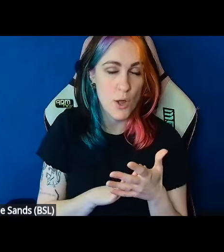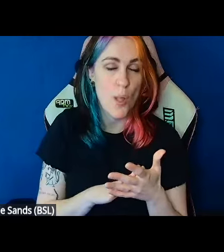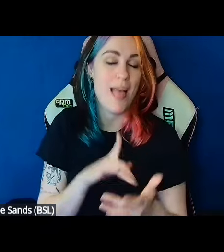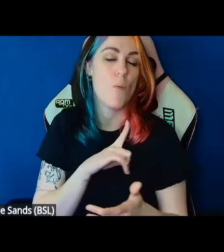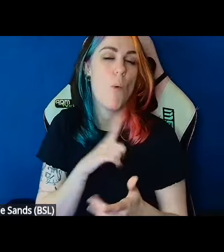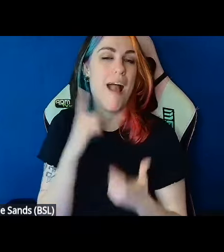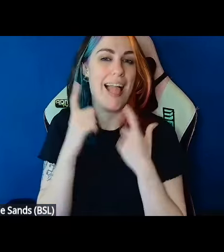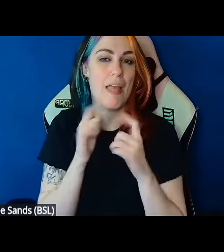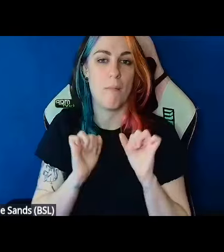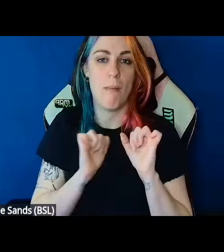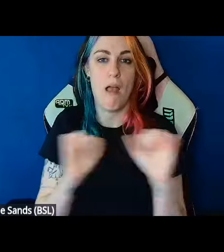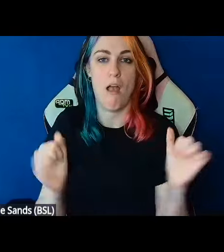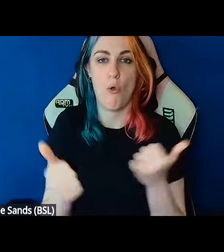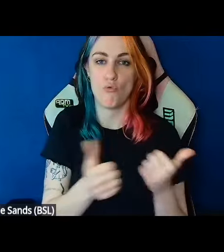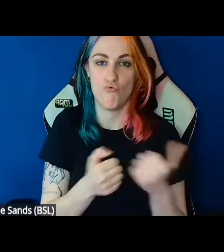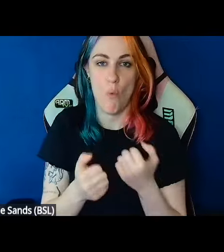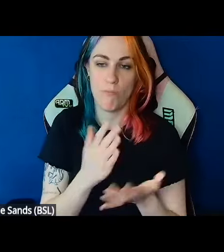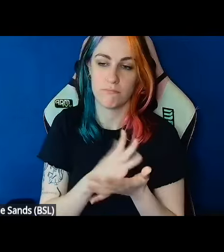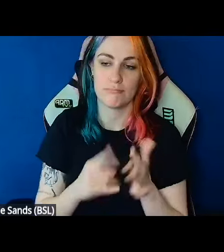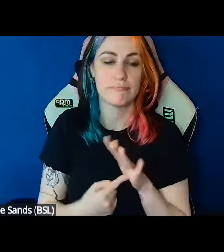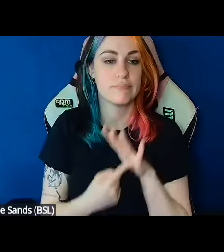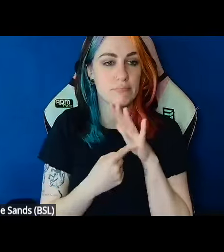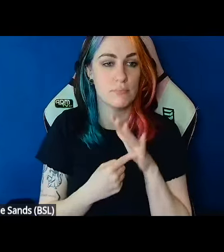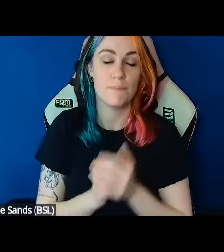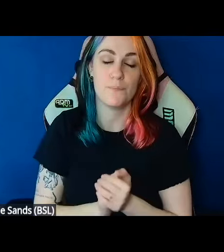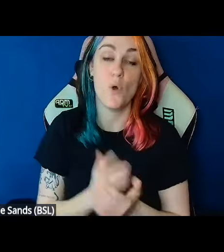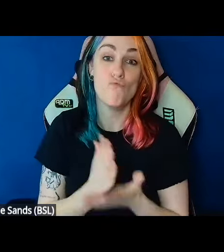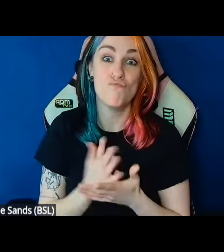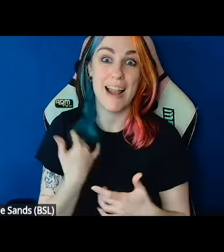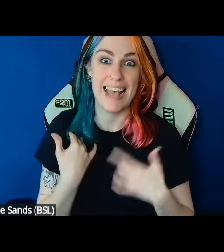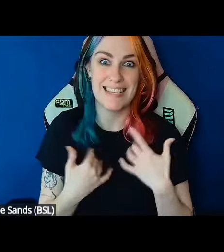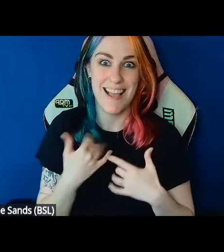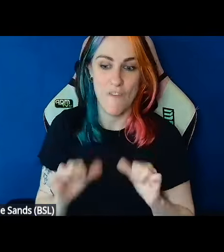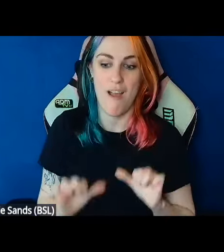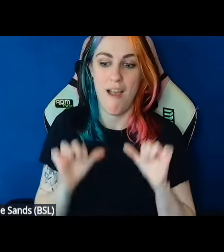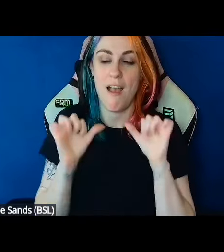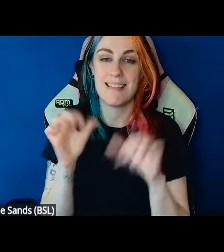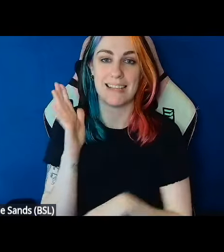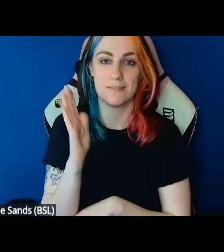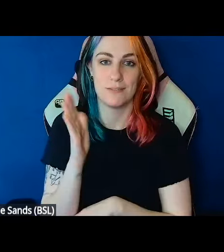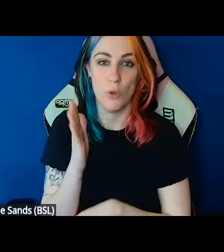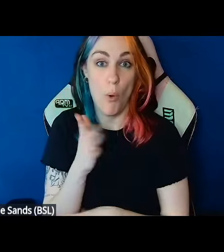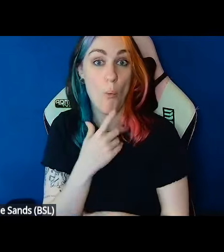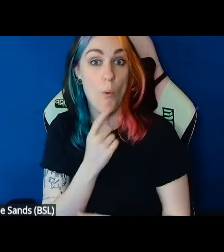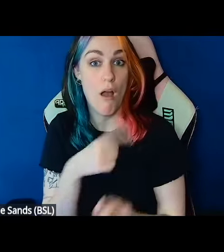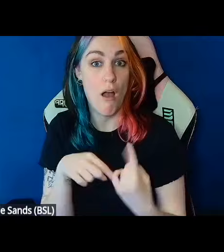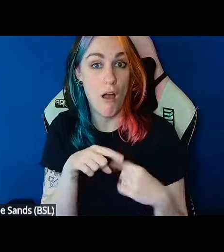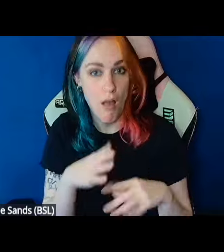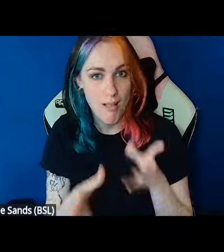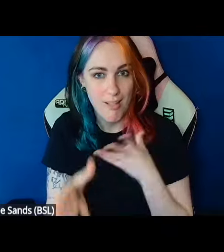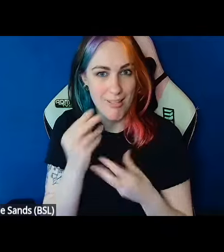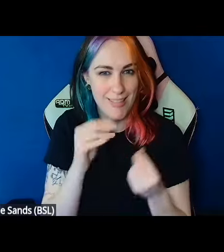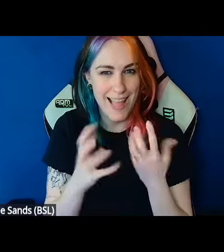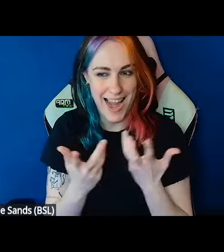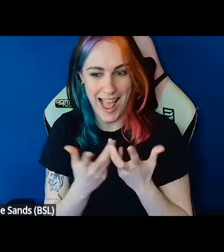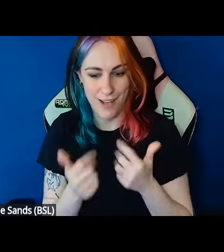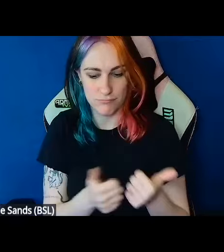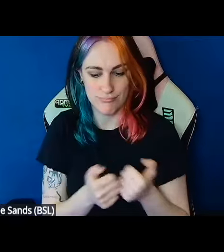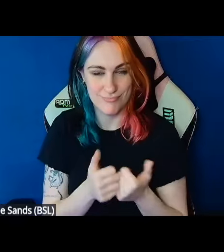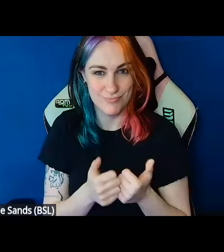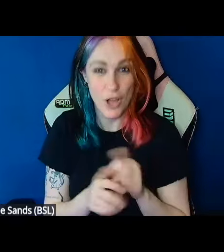is so important. So I'm really excited to kick off our next talk where we can learn how to make them not